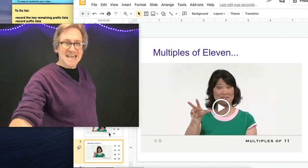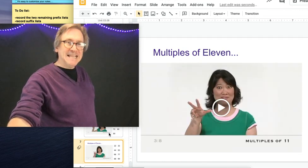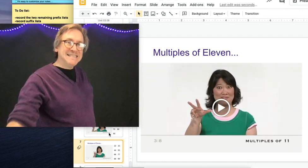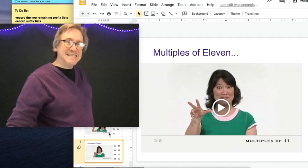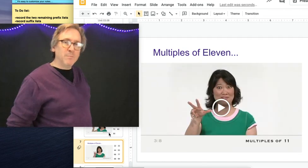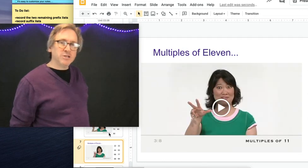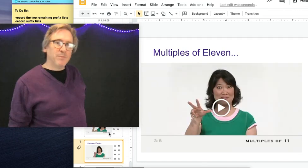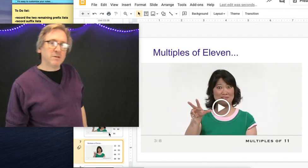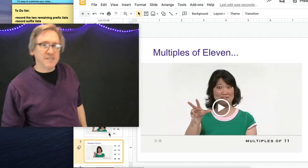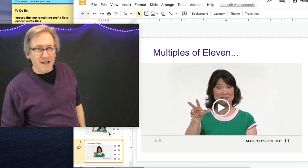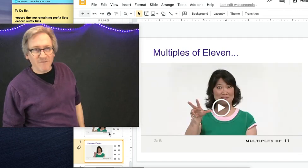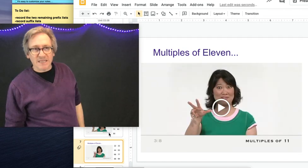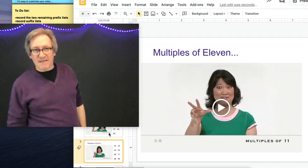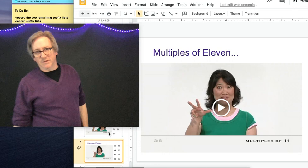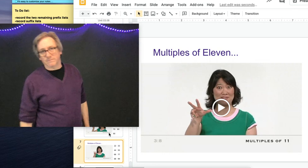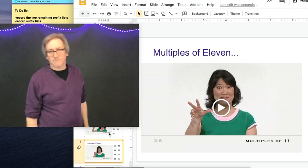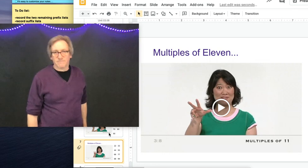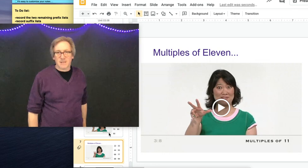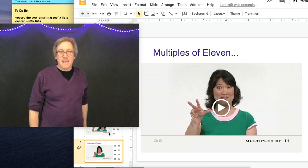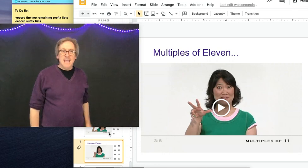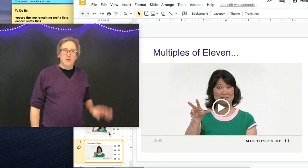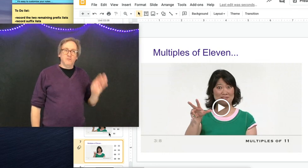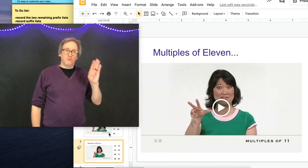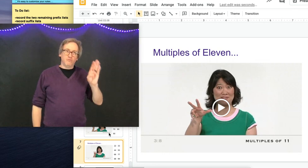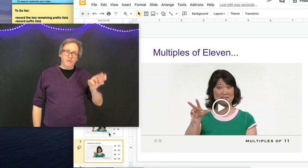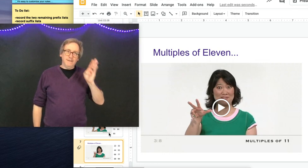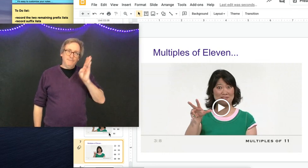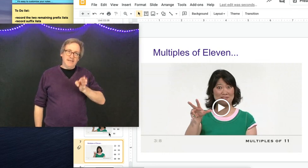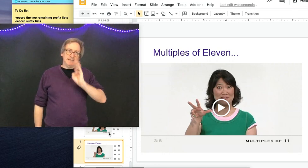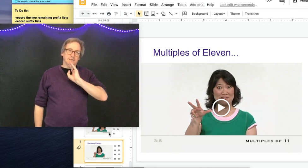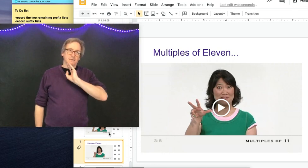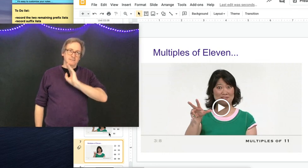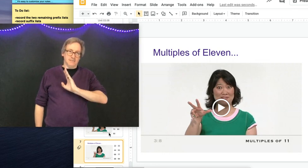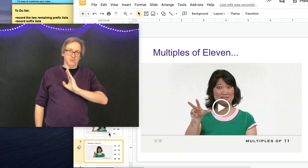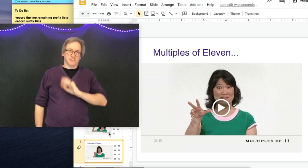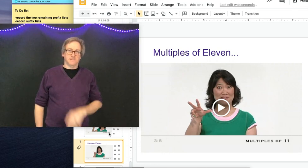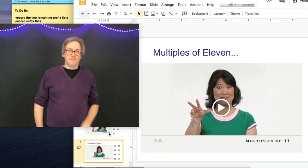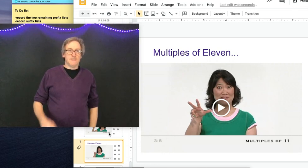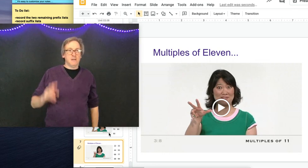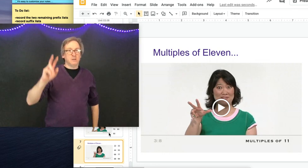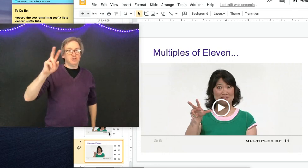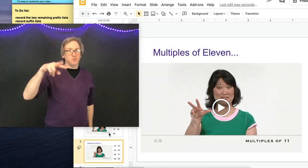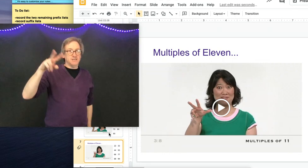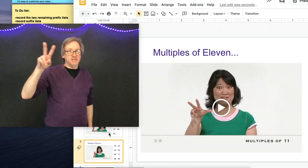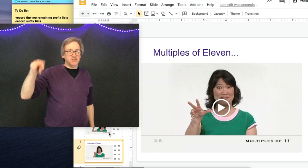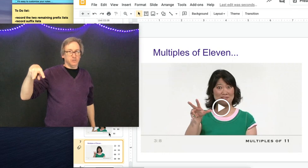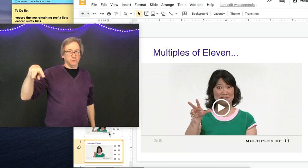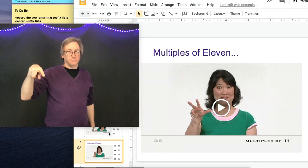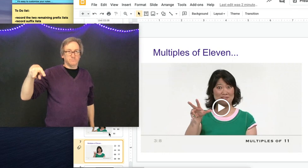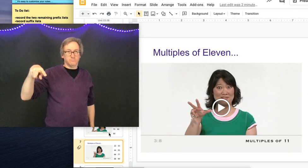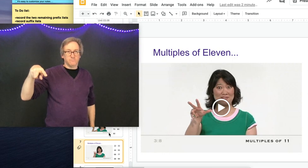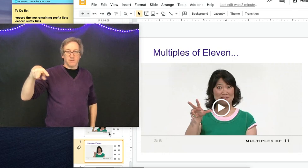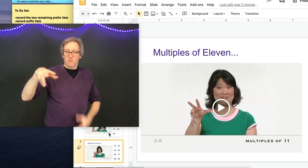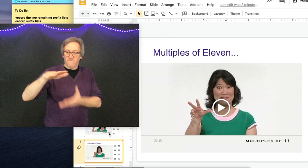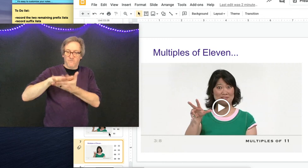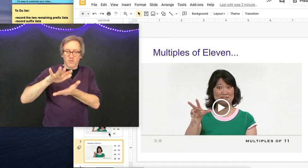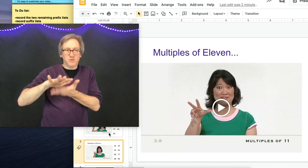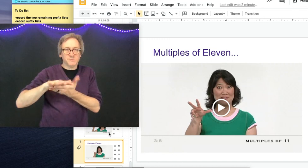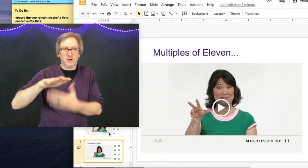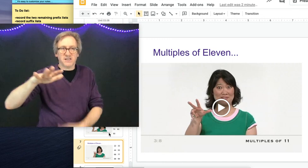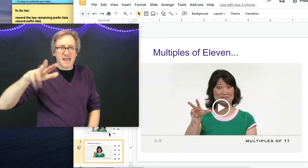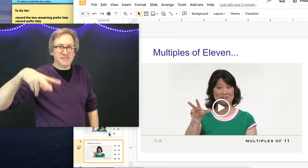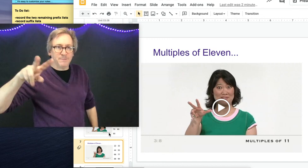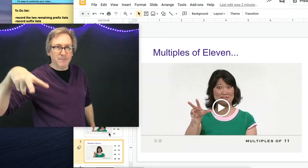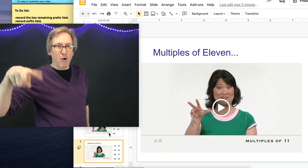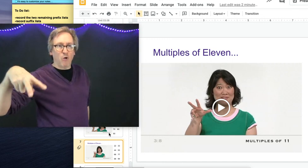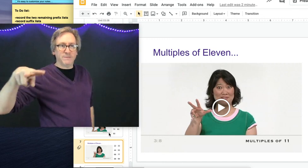The next is multiples of 11. The repeated digits. 22. For the most